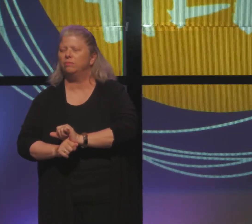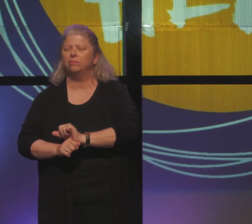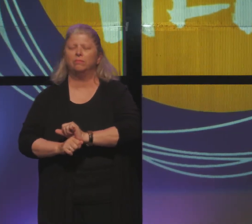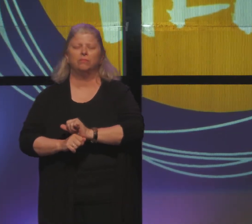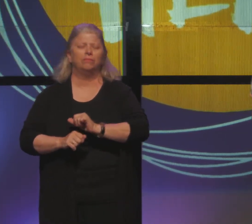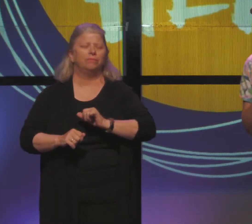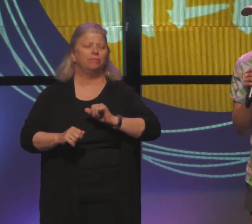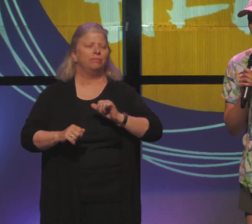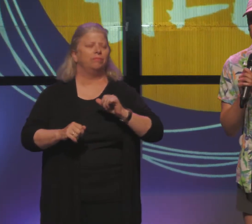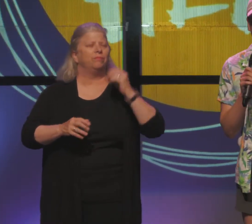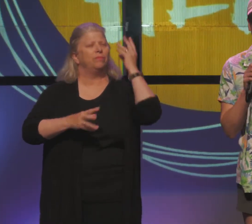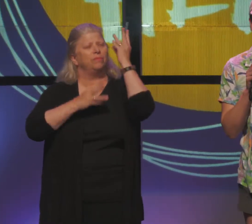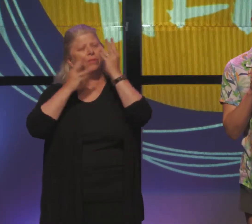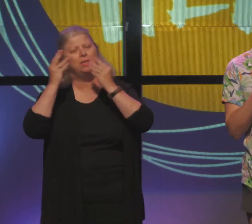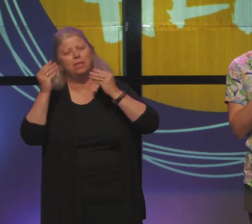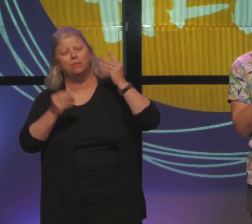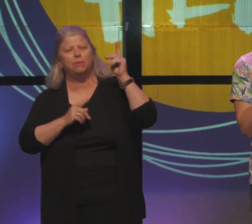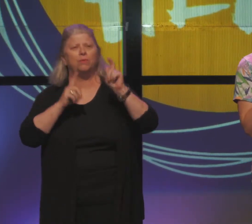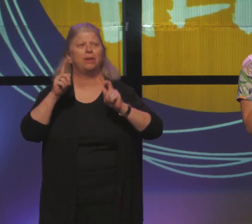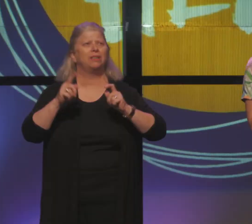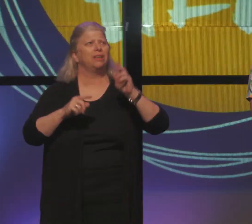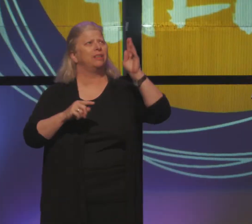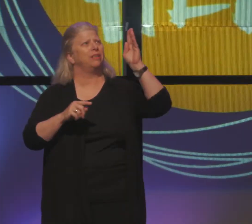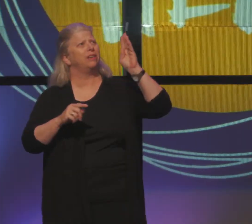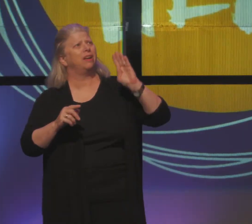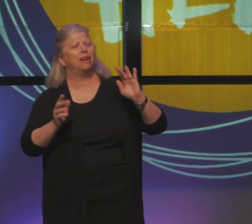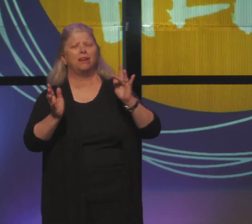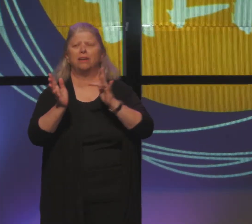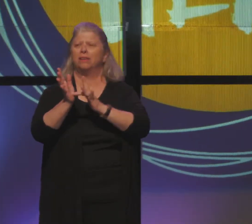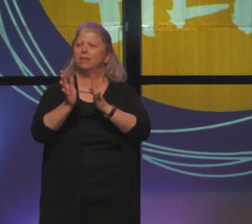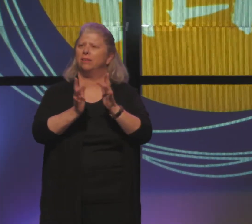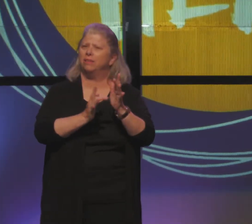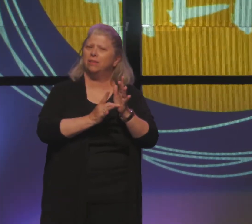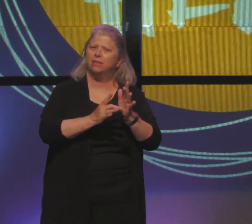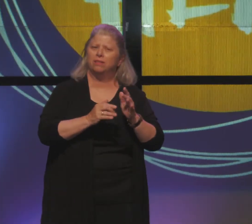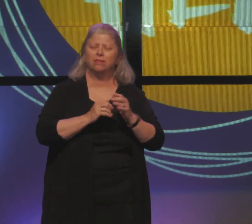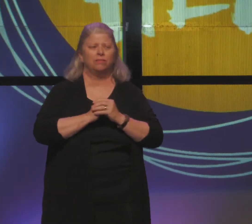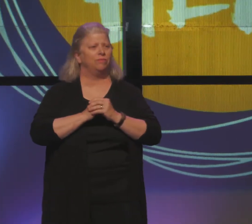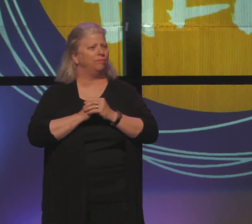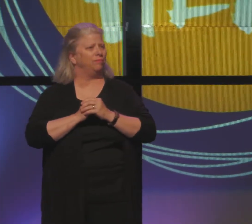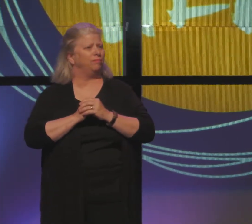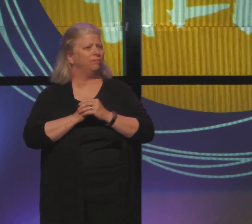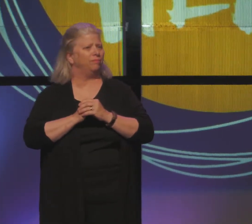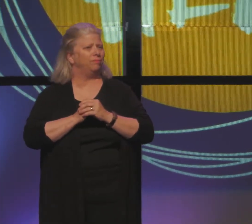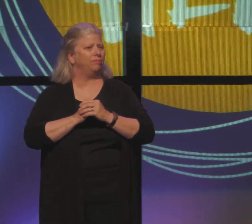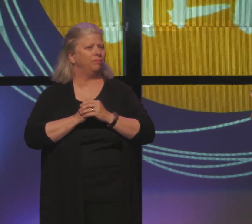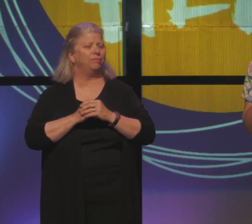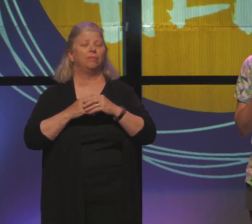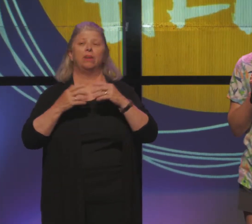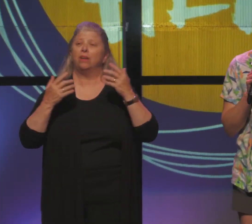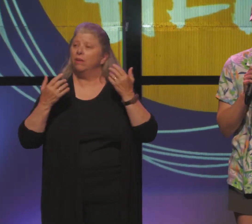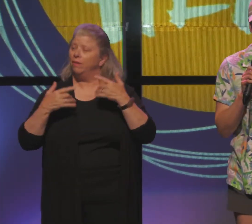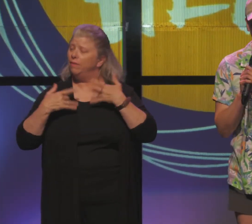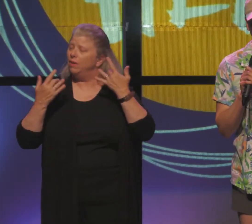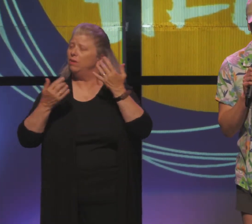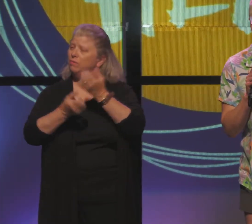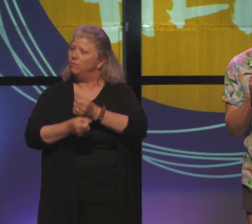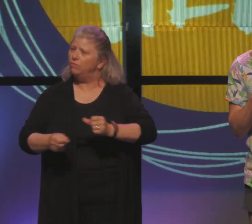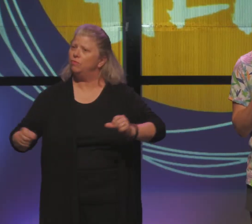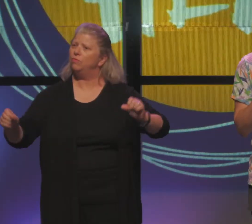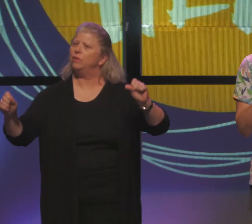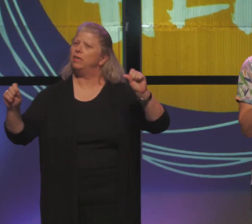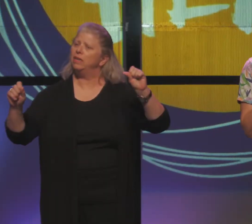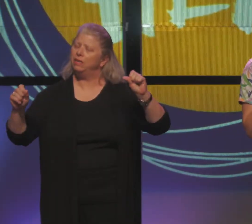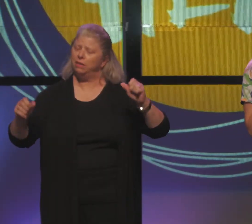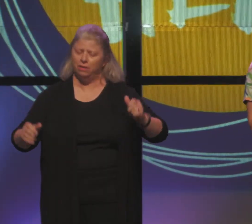with questions of God and Jesus, and to have the freedom to live into that.